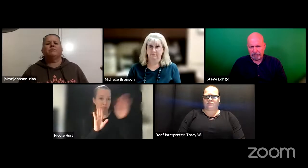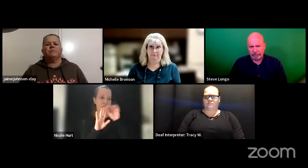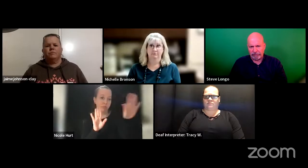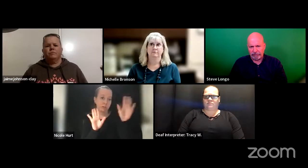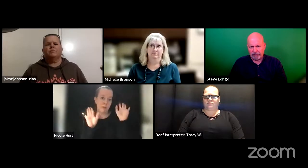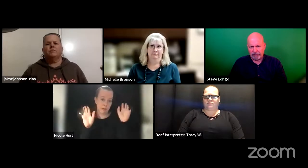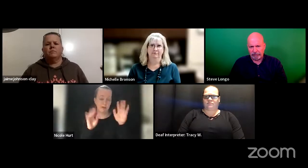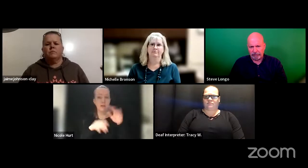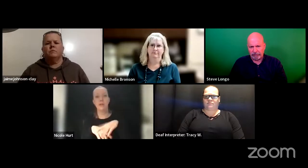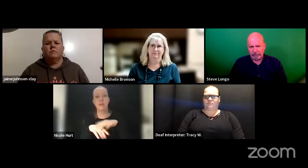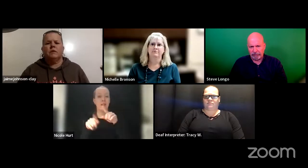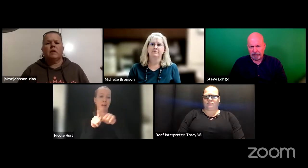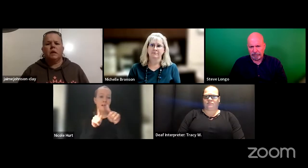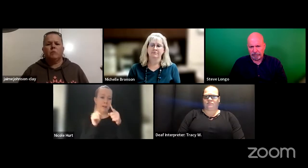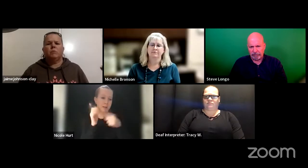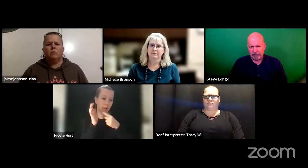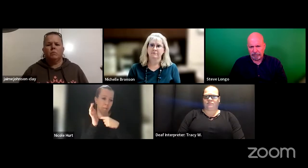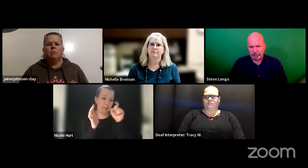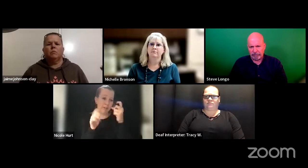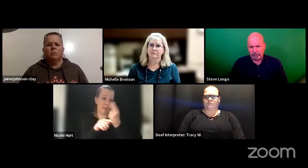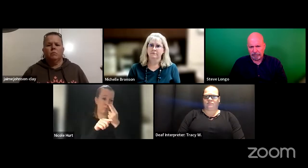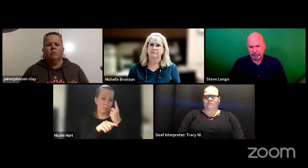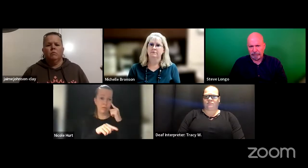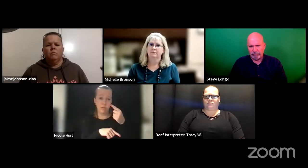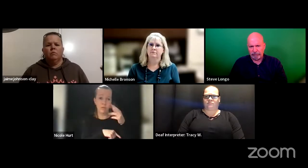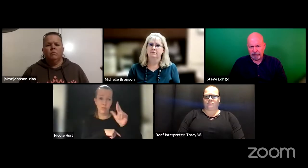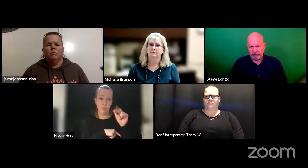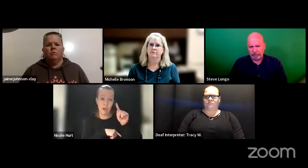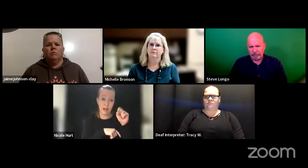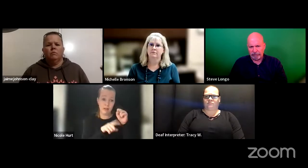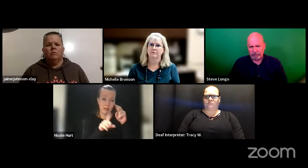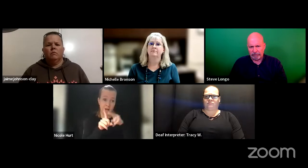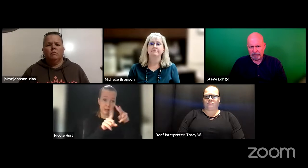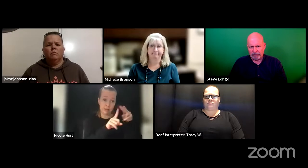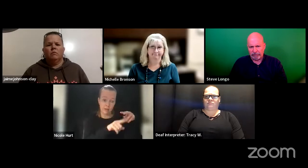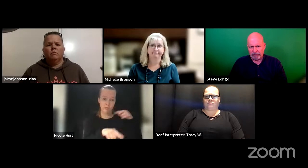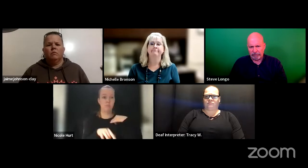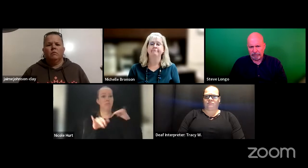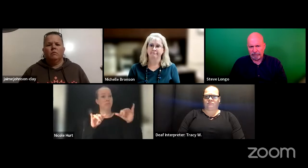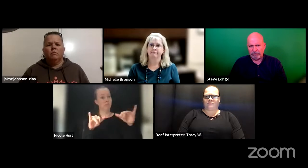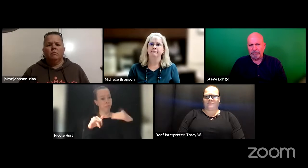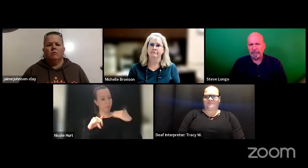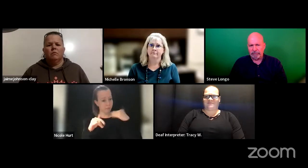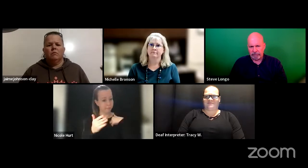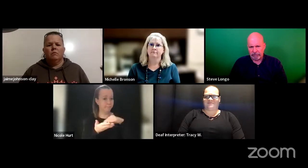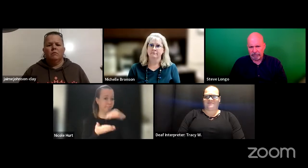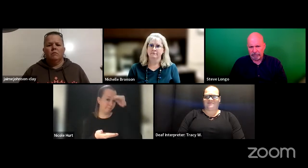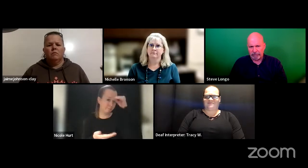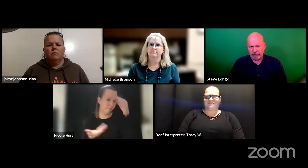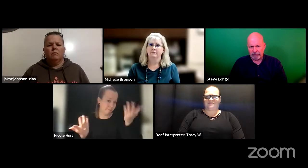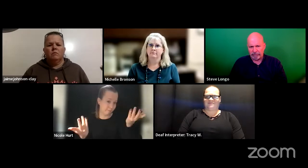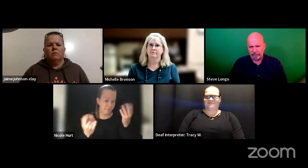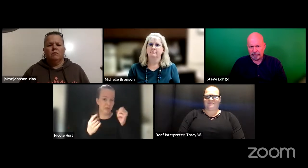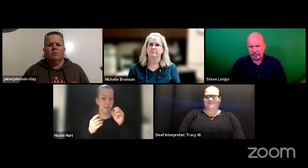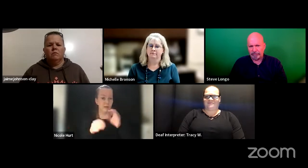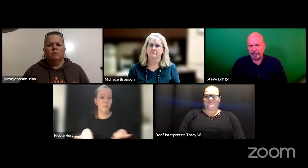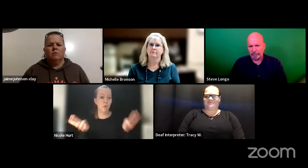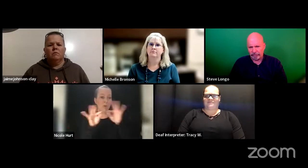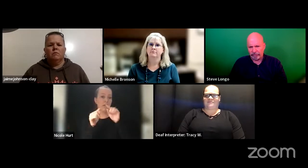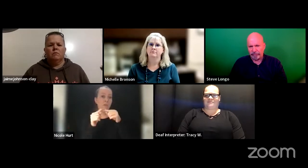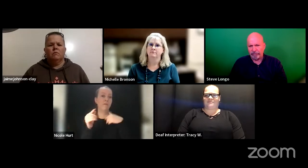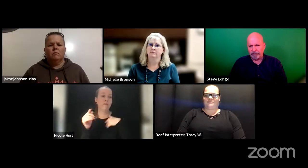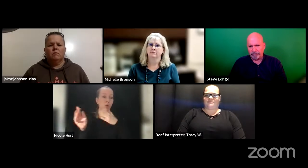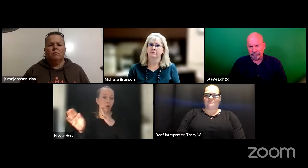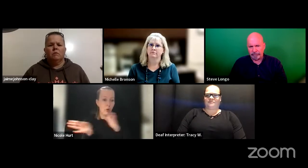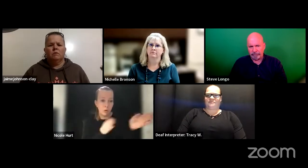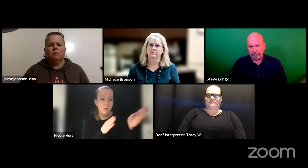documentation that she needs to send to the state. So I believe the Google Docs system will make it